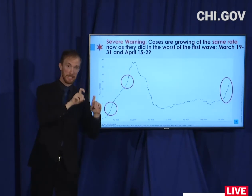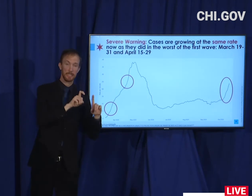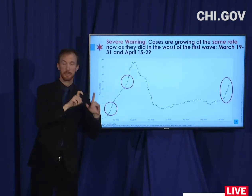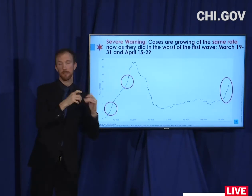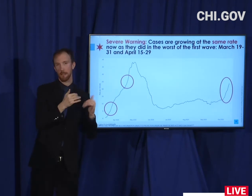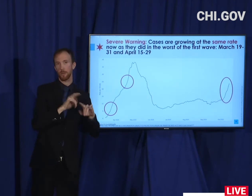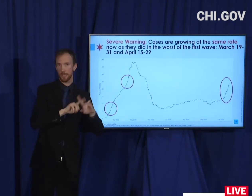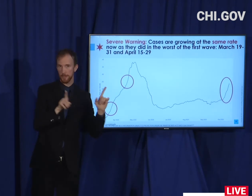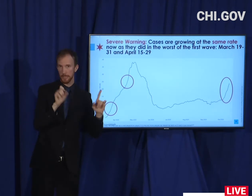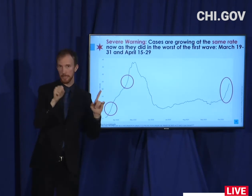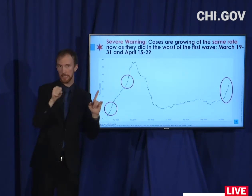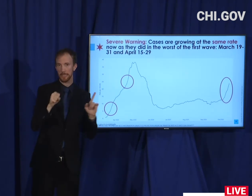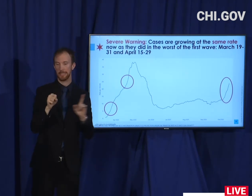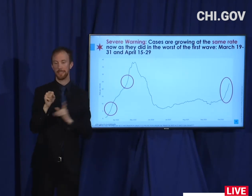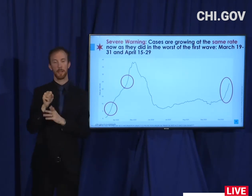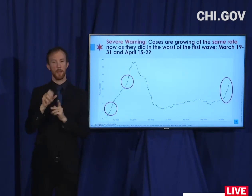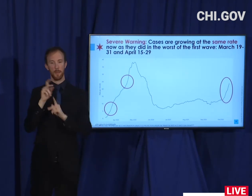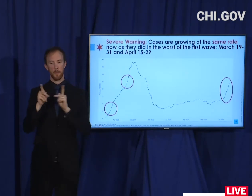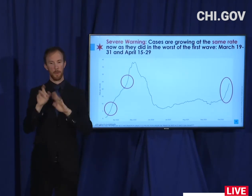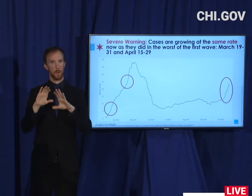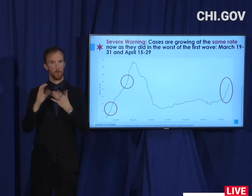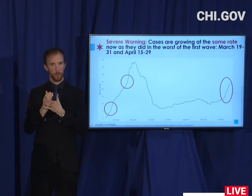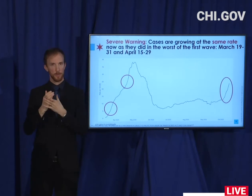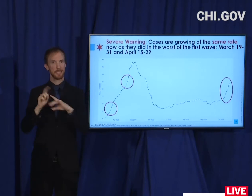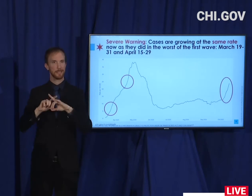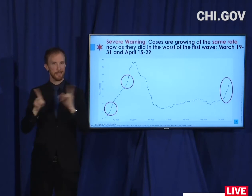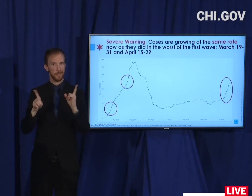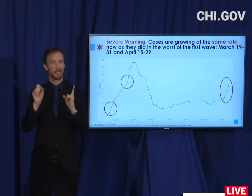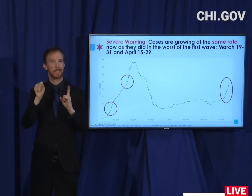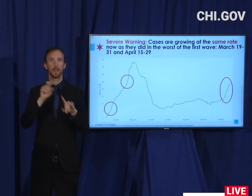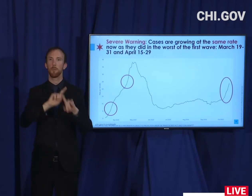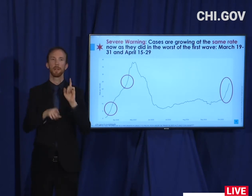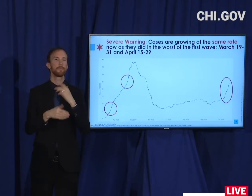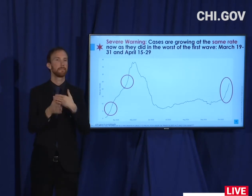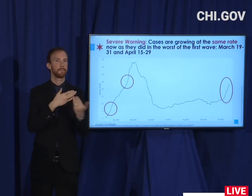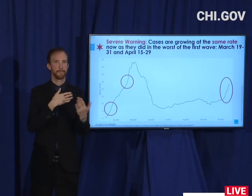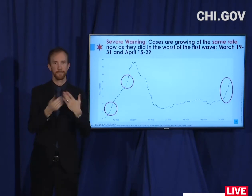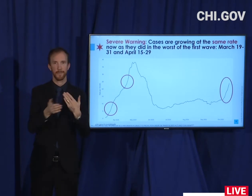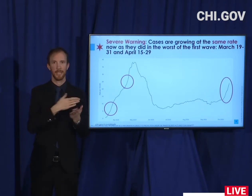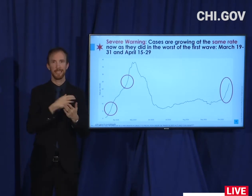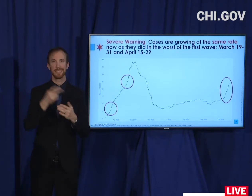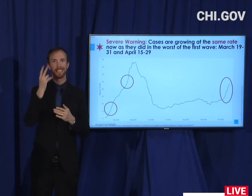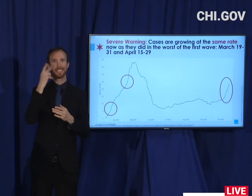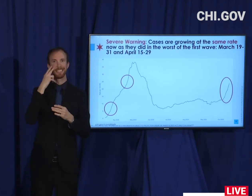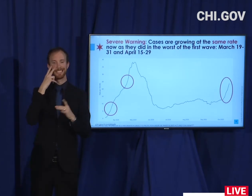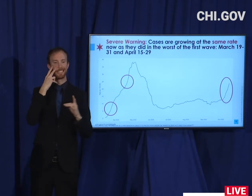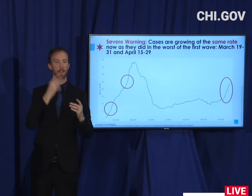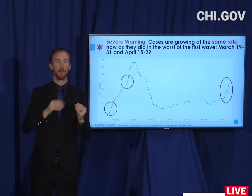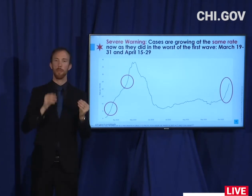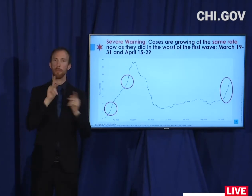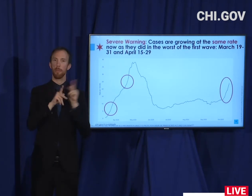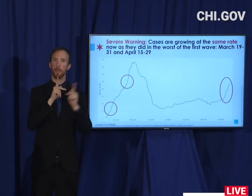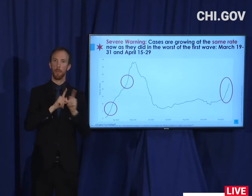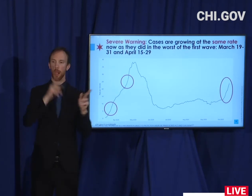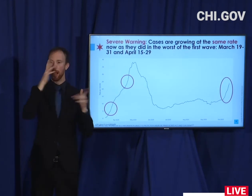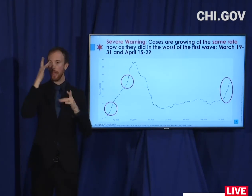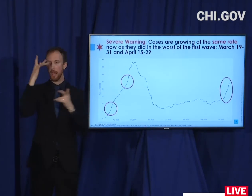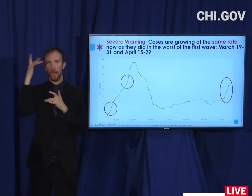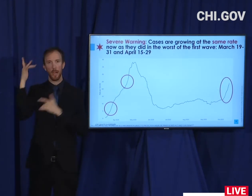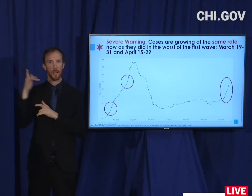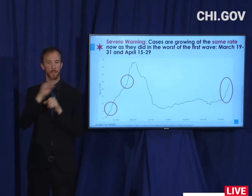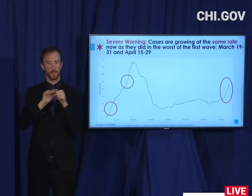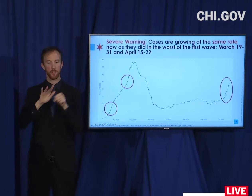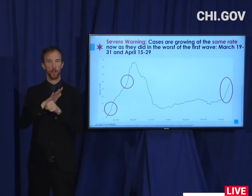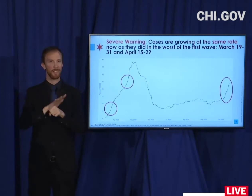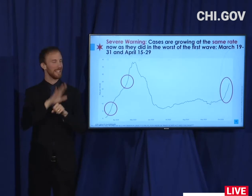matter. The rate of increase is what we are concerned about because it is reflective of whatever your recent testing patterns have